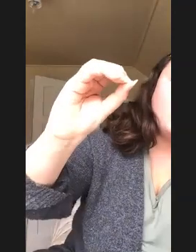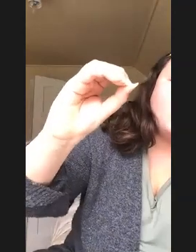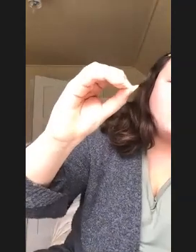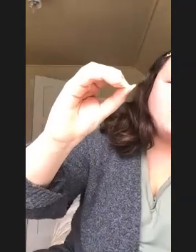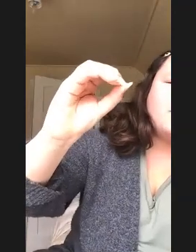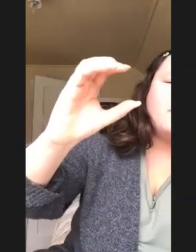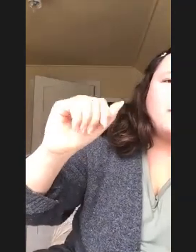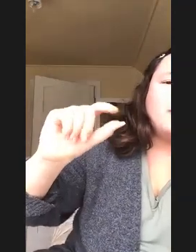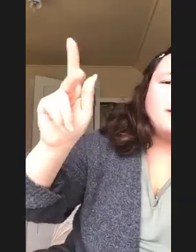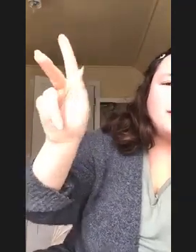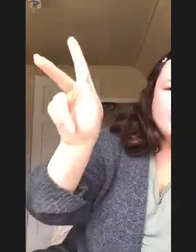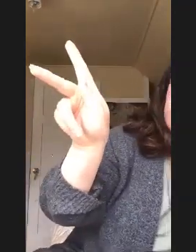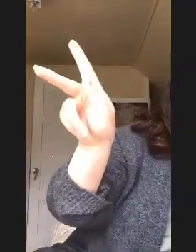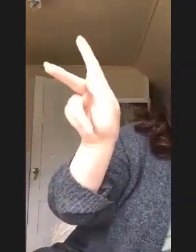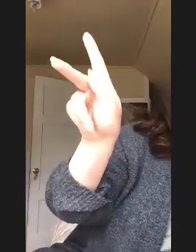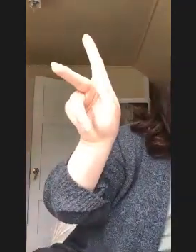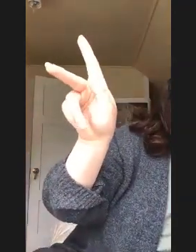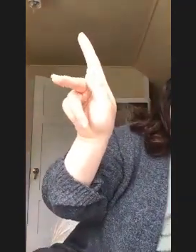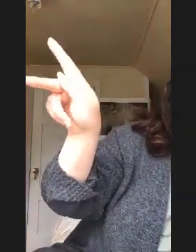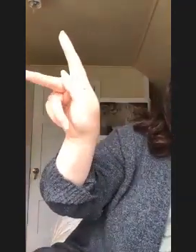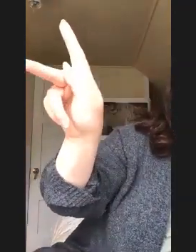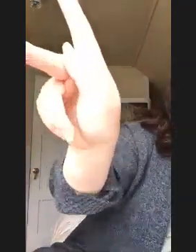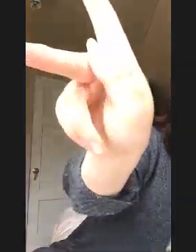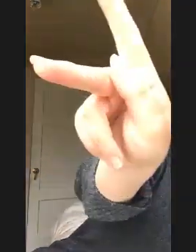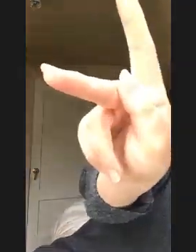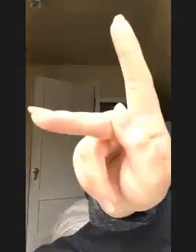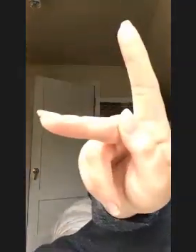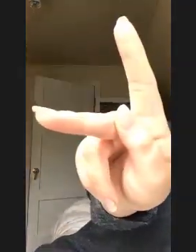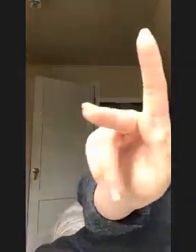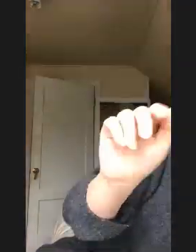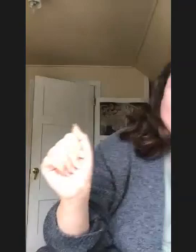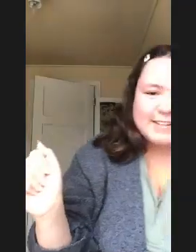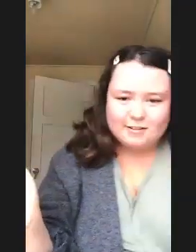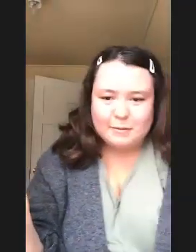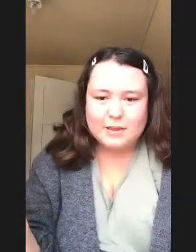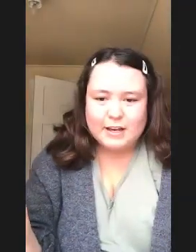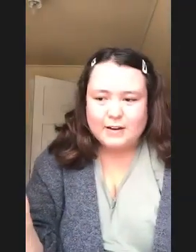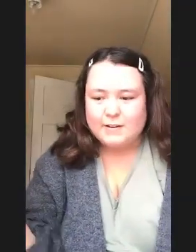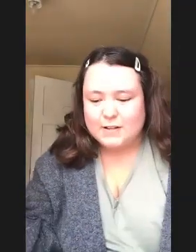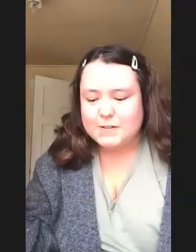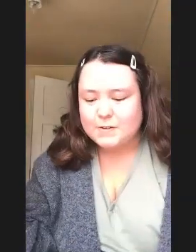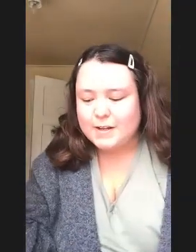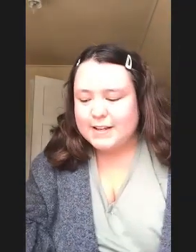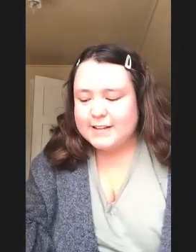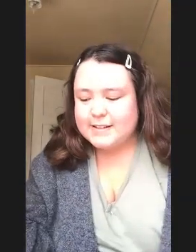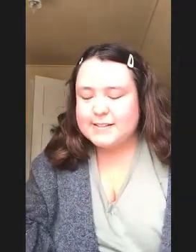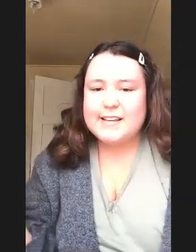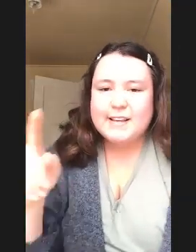O, Q, they kind of look like that when they're written down, right? So it's kind of easy to remember that. And also Z,